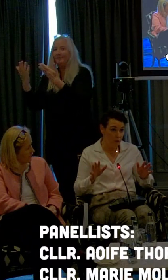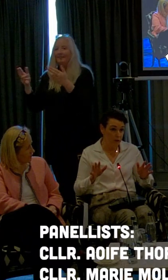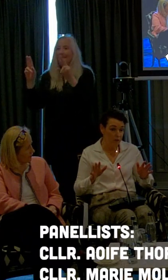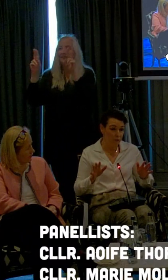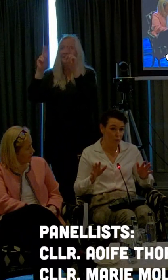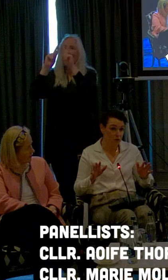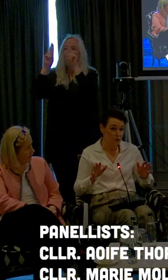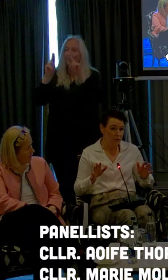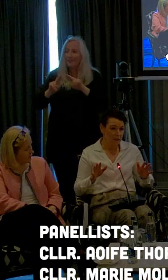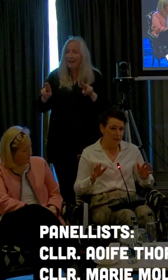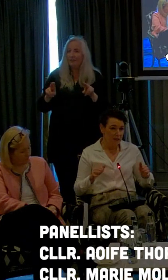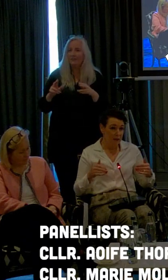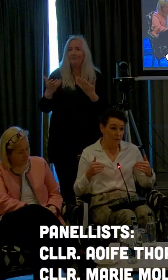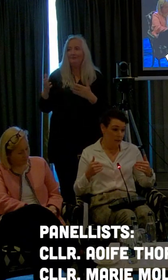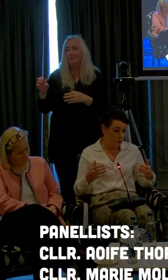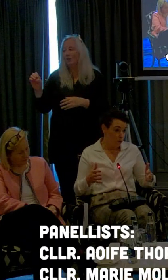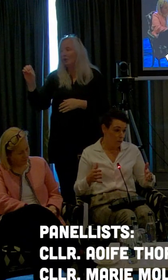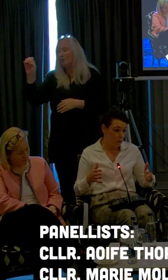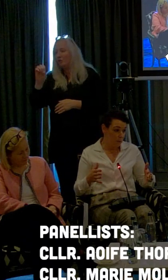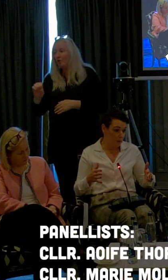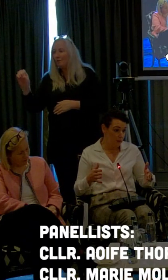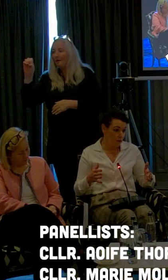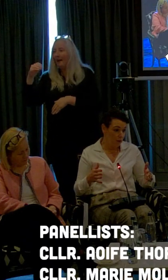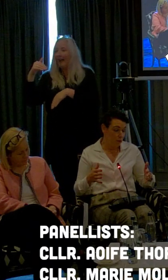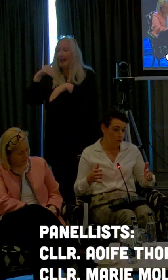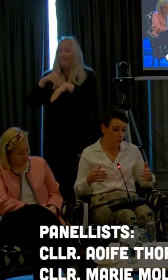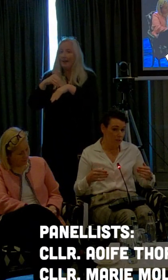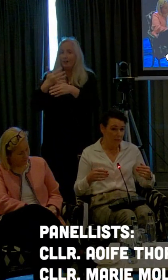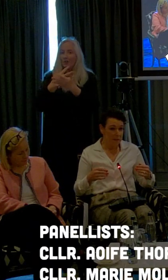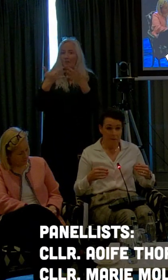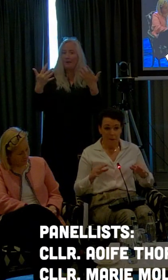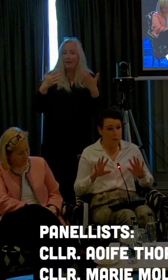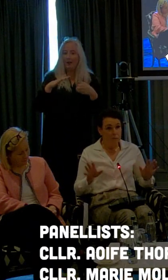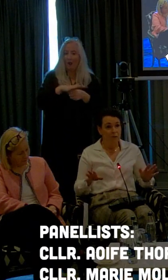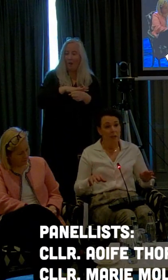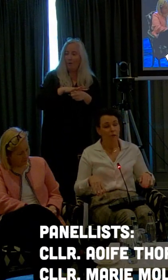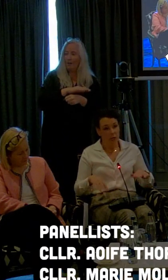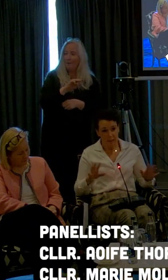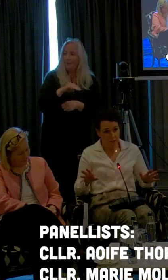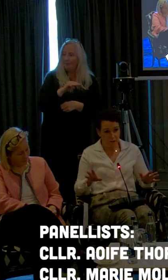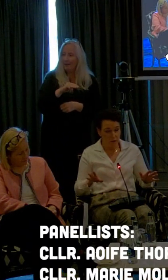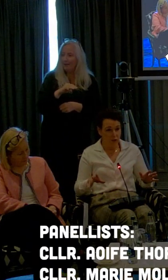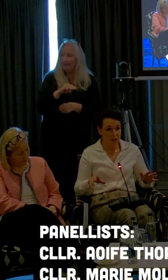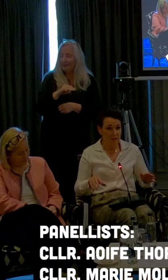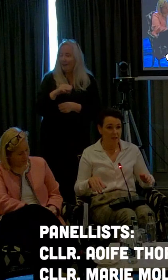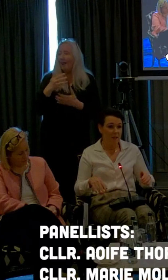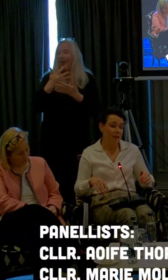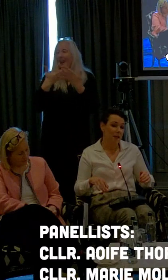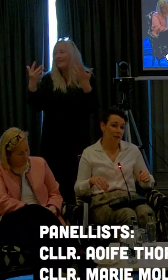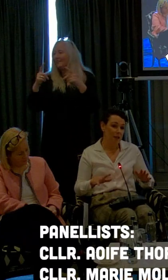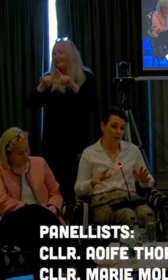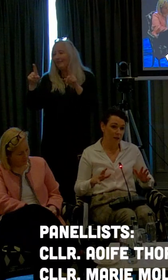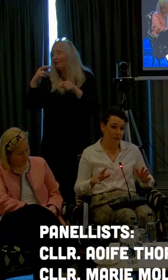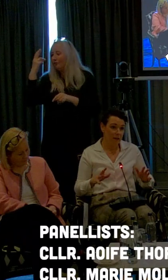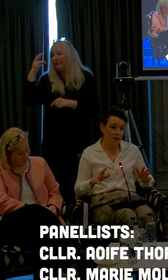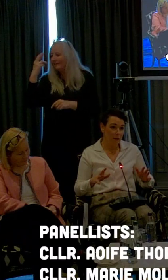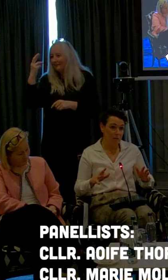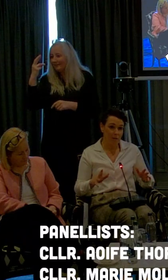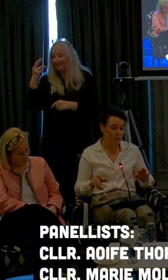a European front that affect so many people on the ground for lots of different reasons. And I